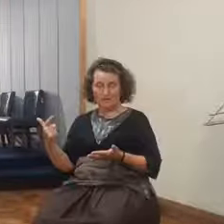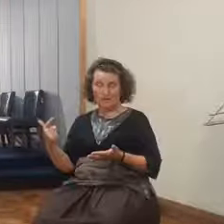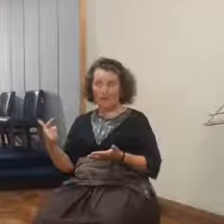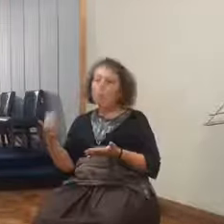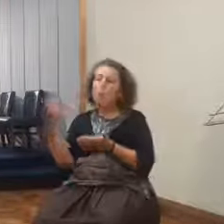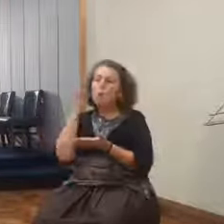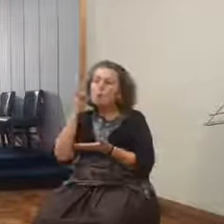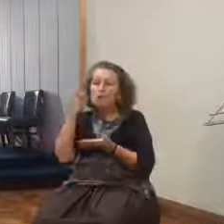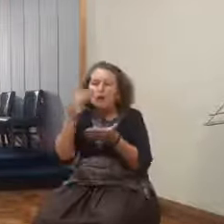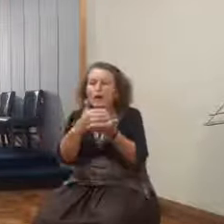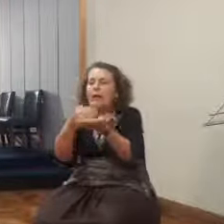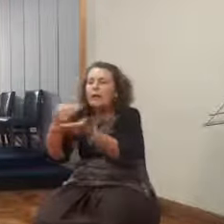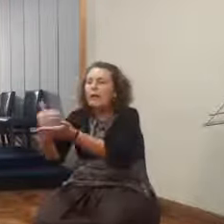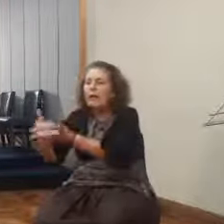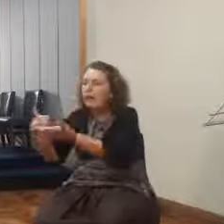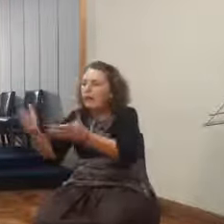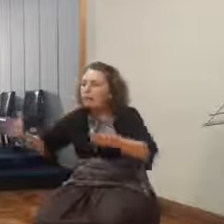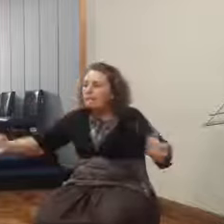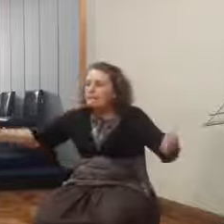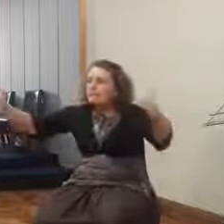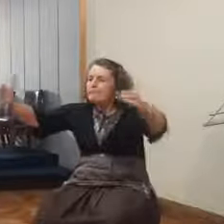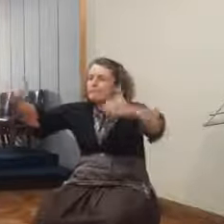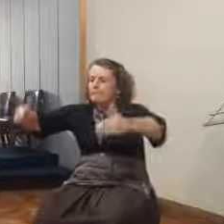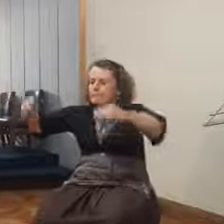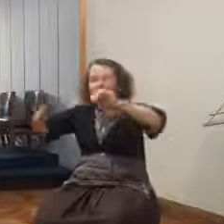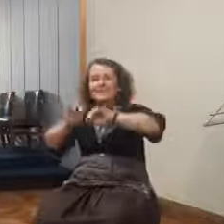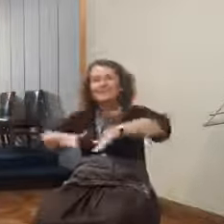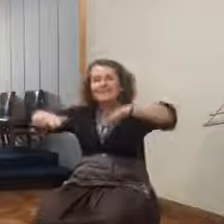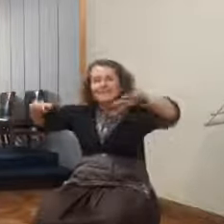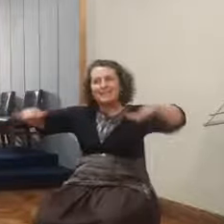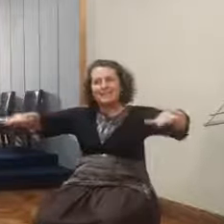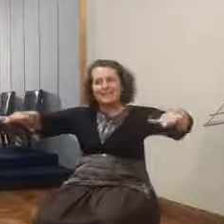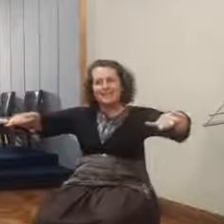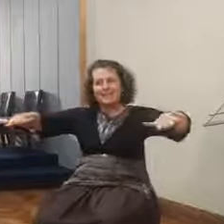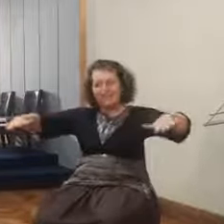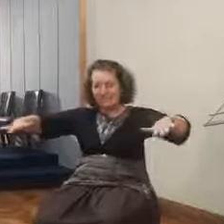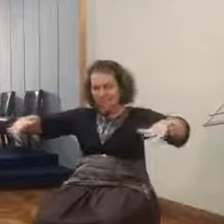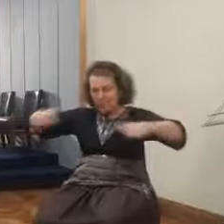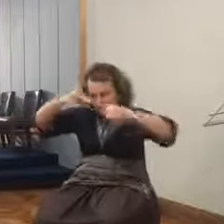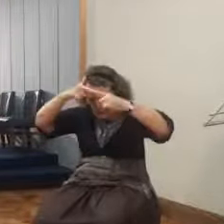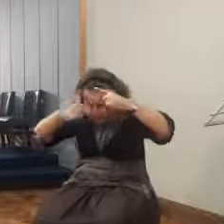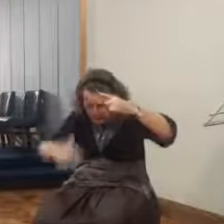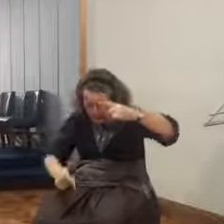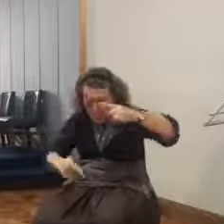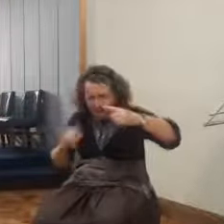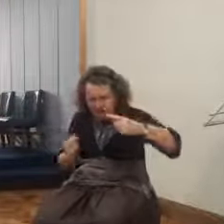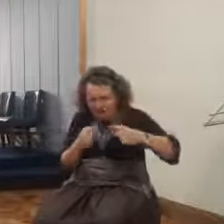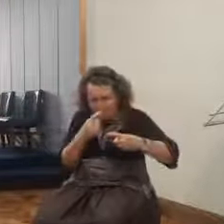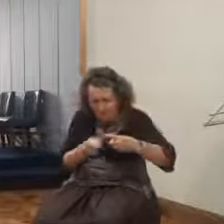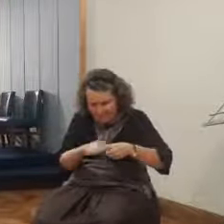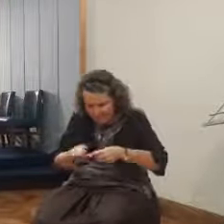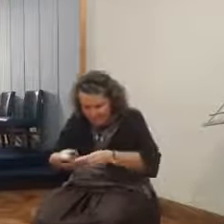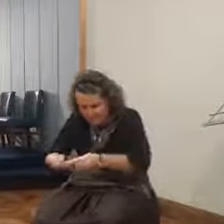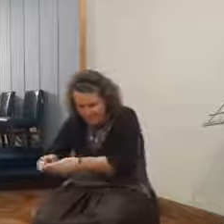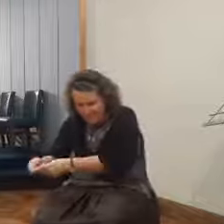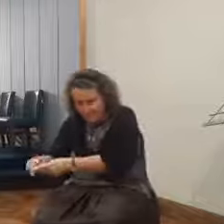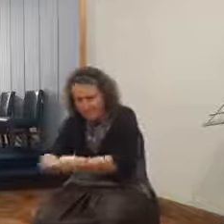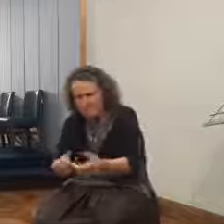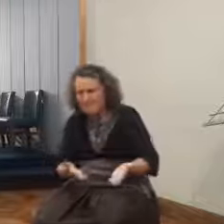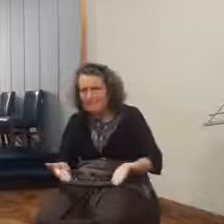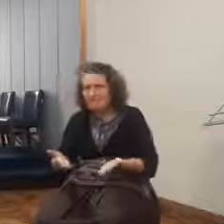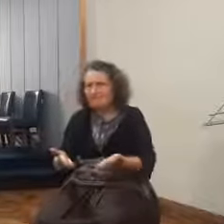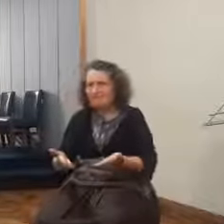heap. He layeth up the depth in storehouses. This theme you find recurring in the scriptures, the